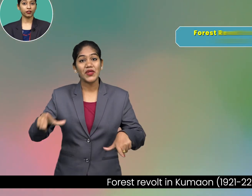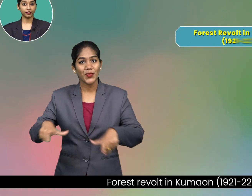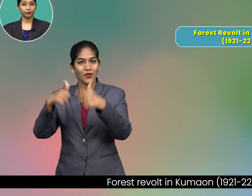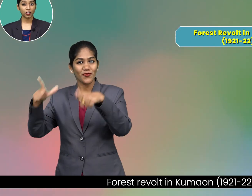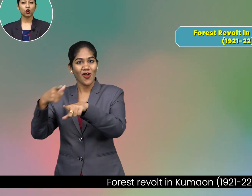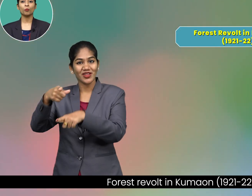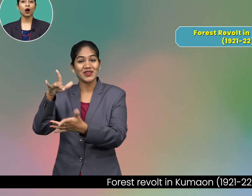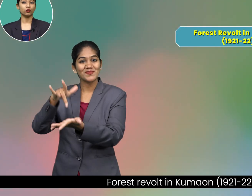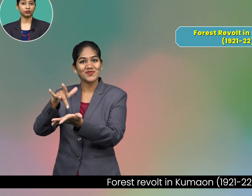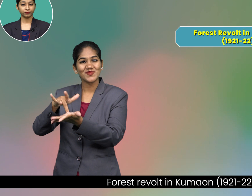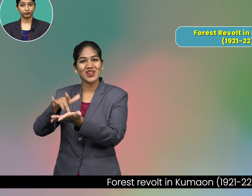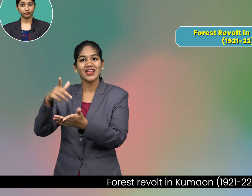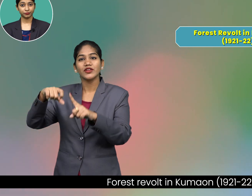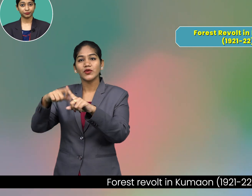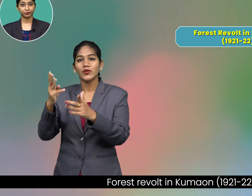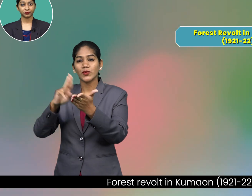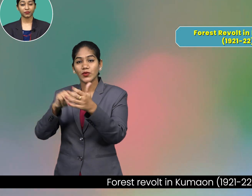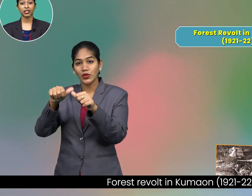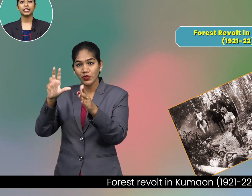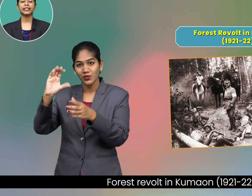Forest revolt in Kumaon,